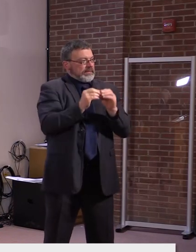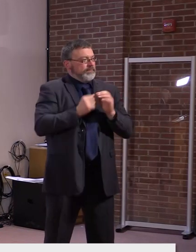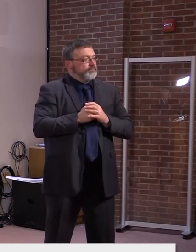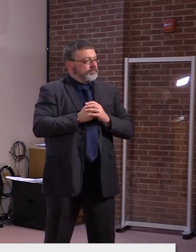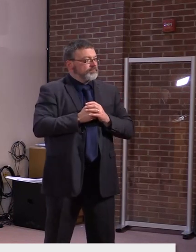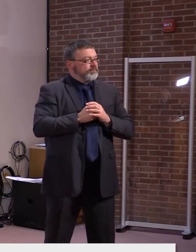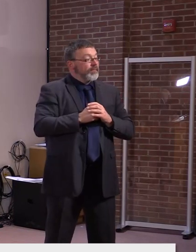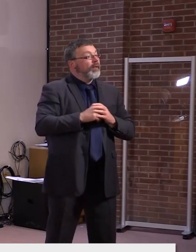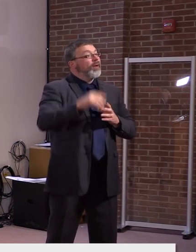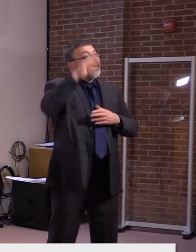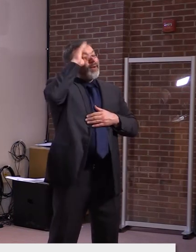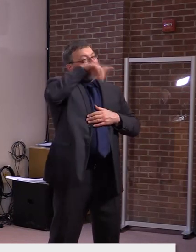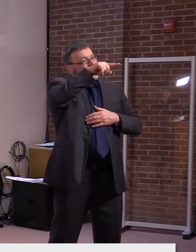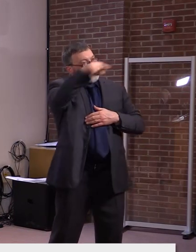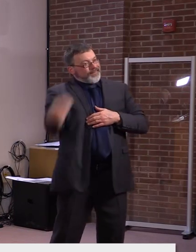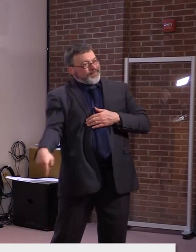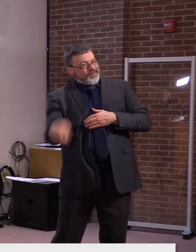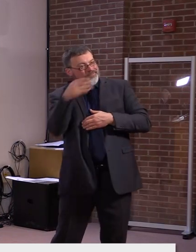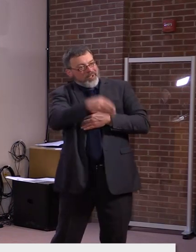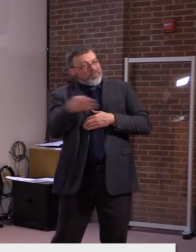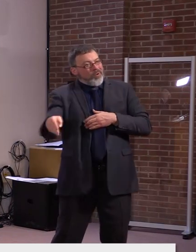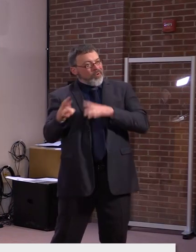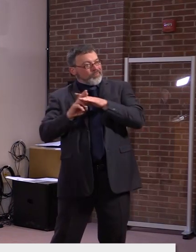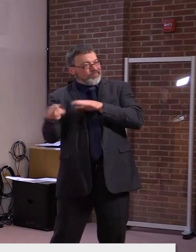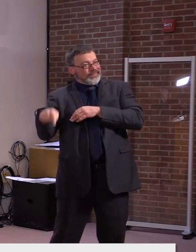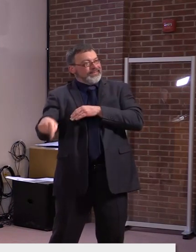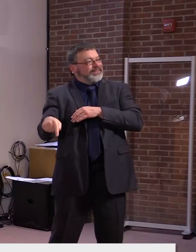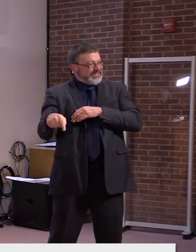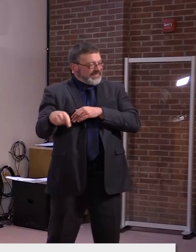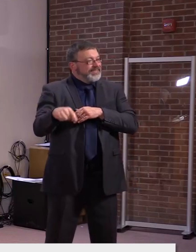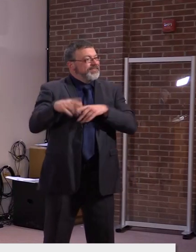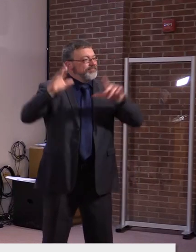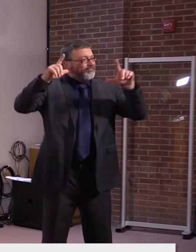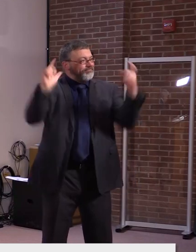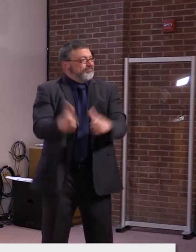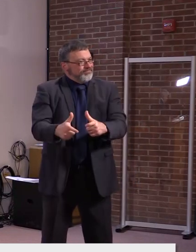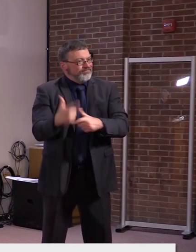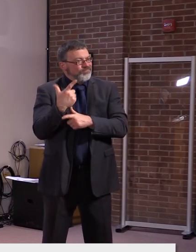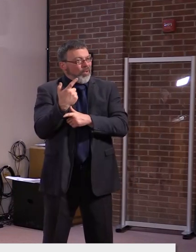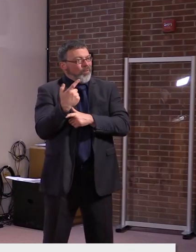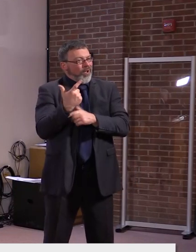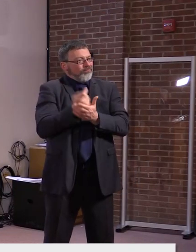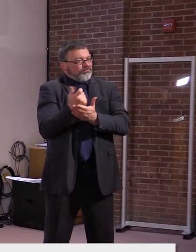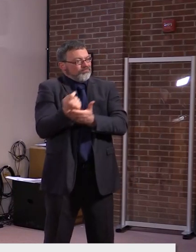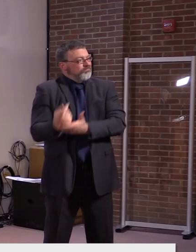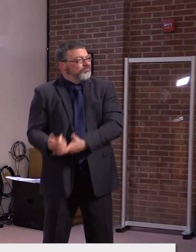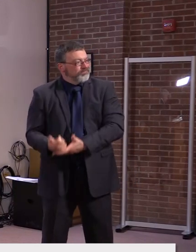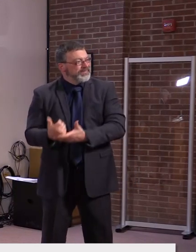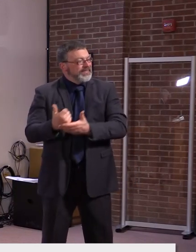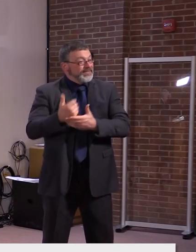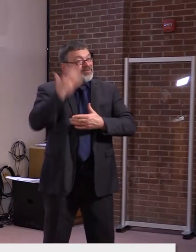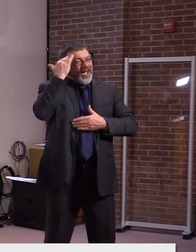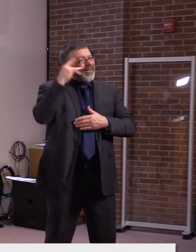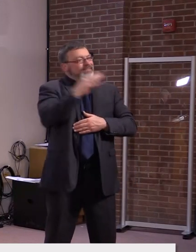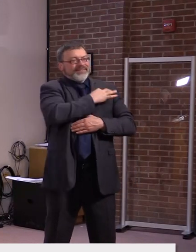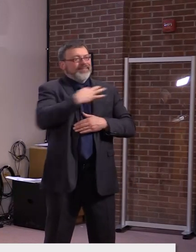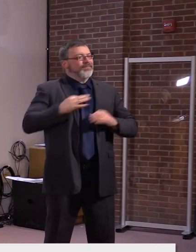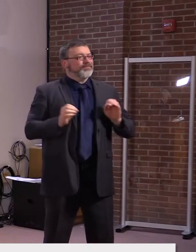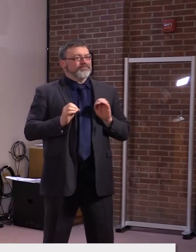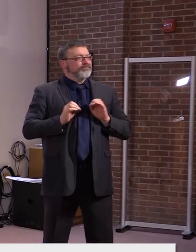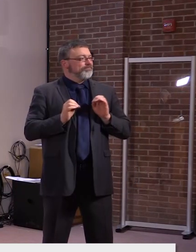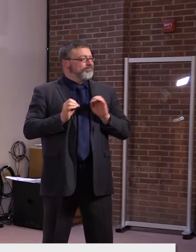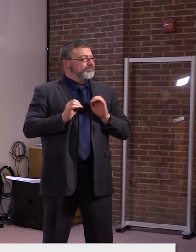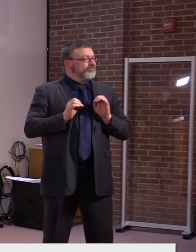they recently closed 21 mental health beds due to staffing shortages caused by those employees losing their jobs